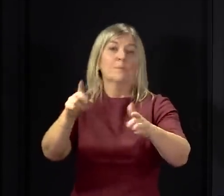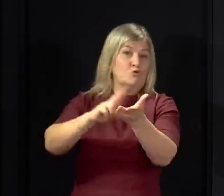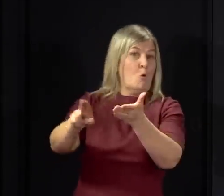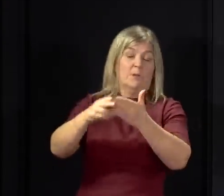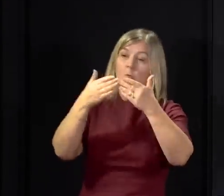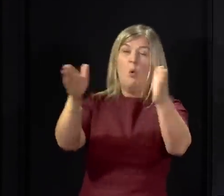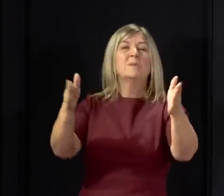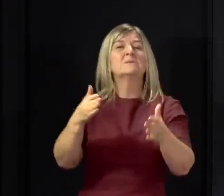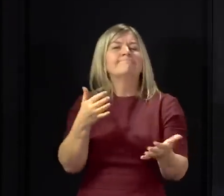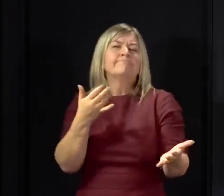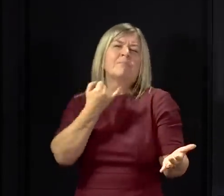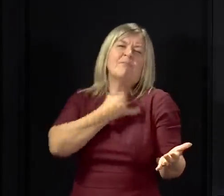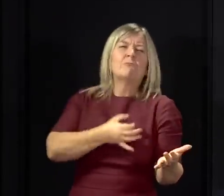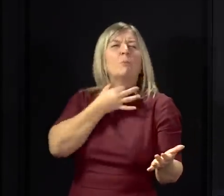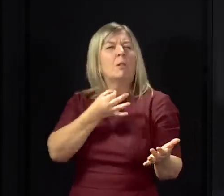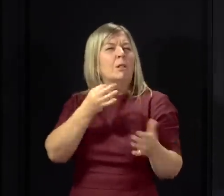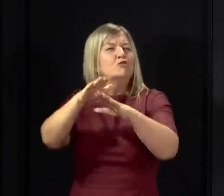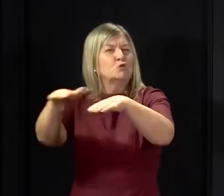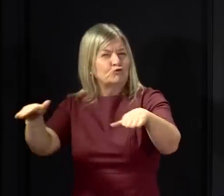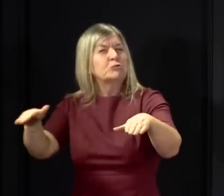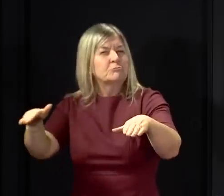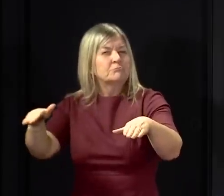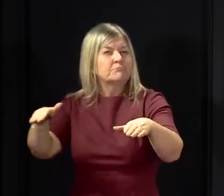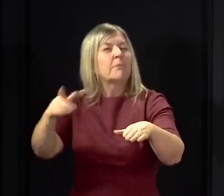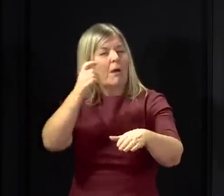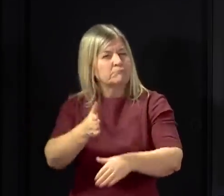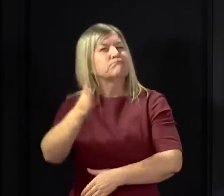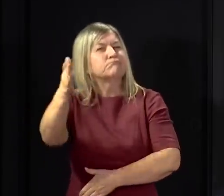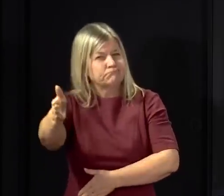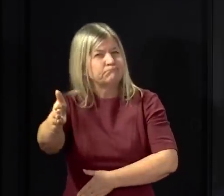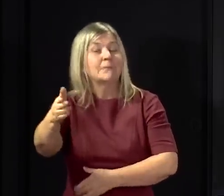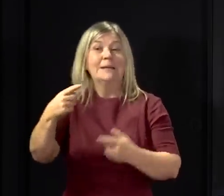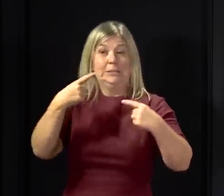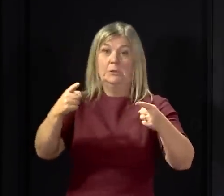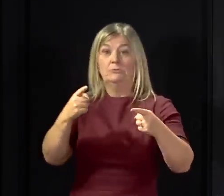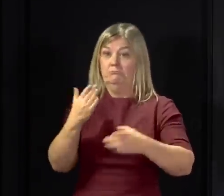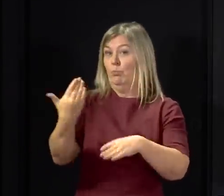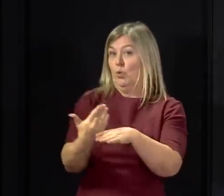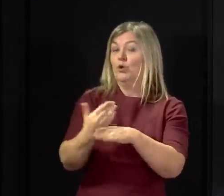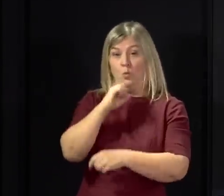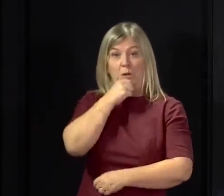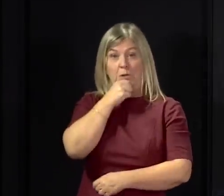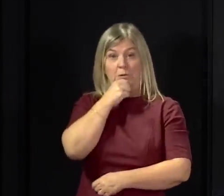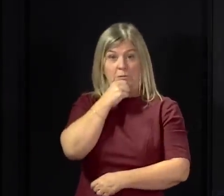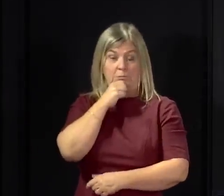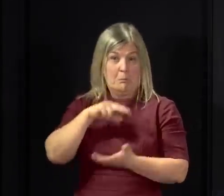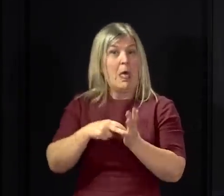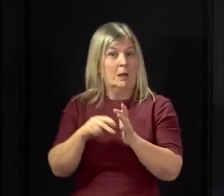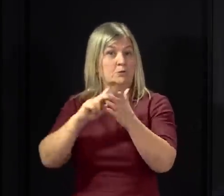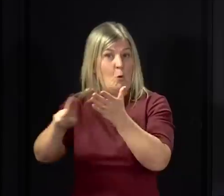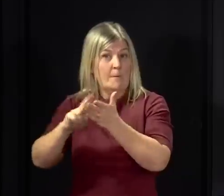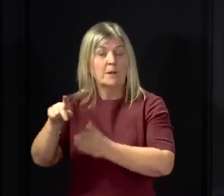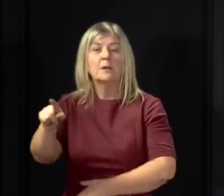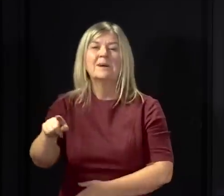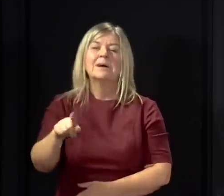for the most vulnerable children. All teachers will also return to work as scheduled and as planned. However, for the majority